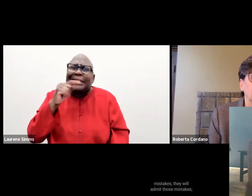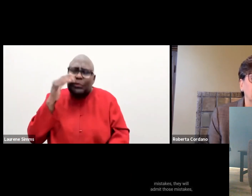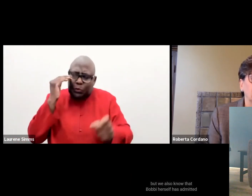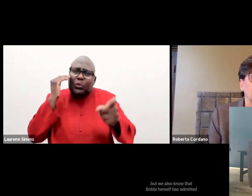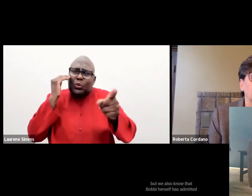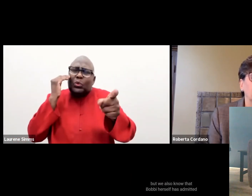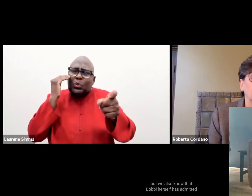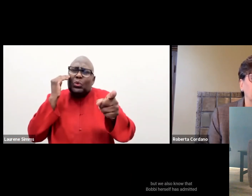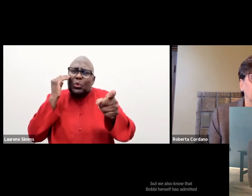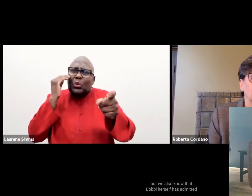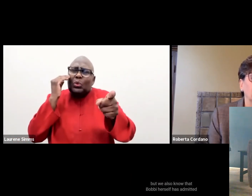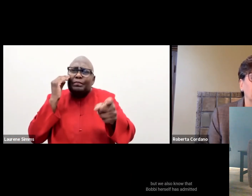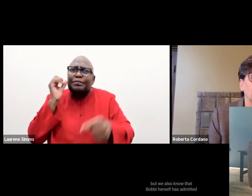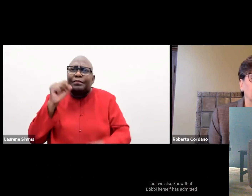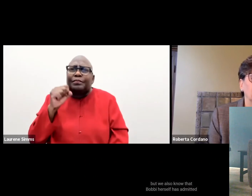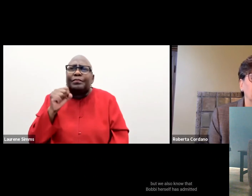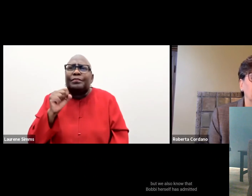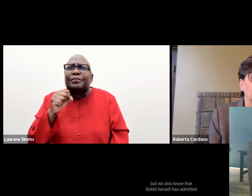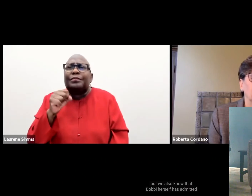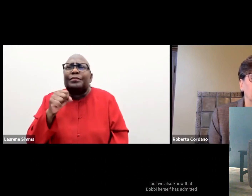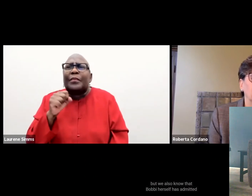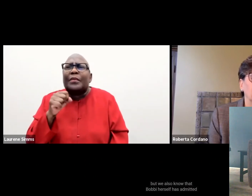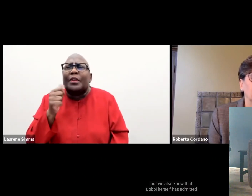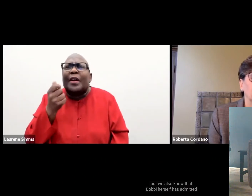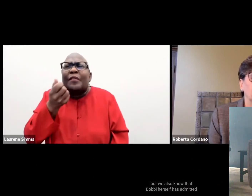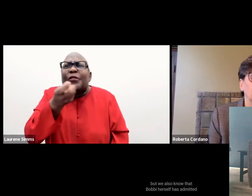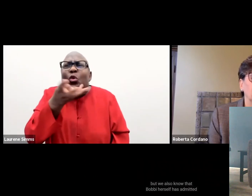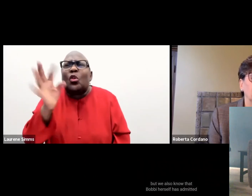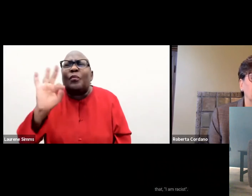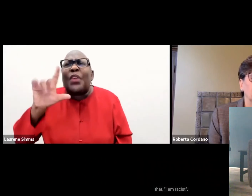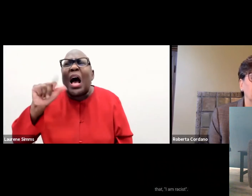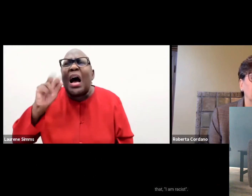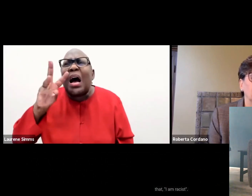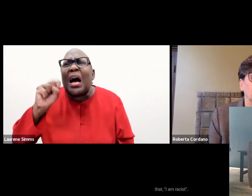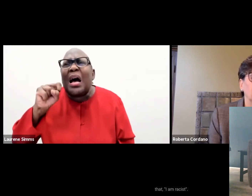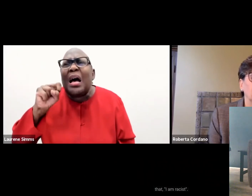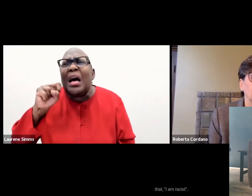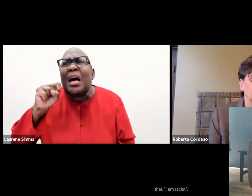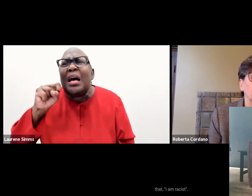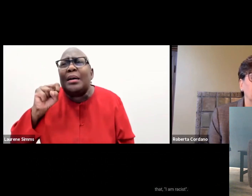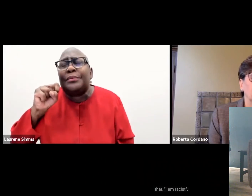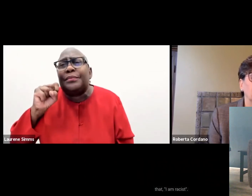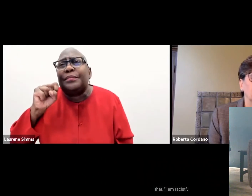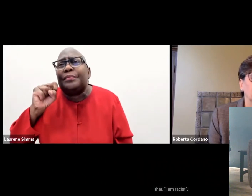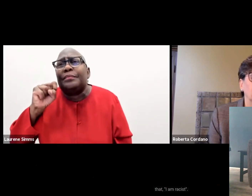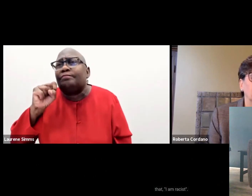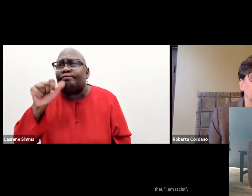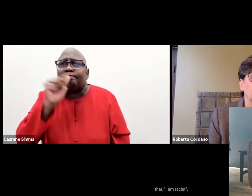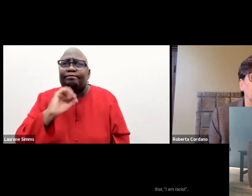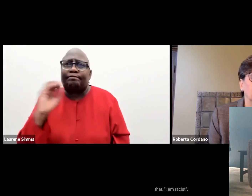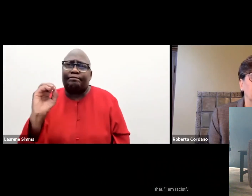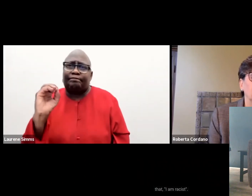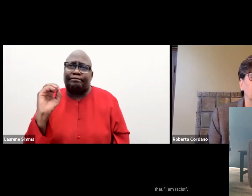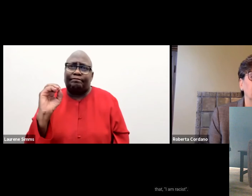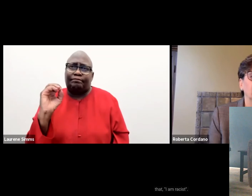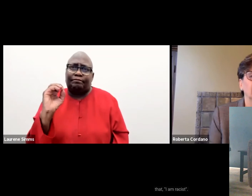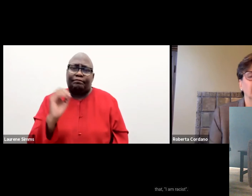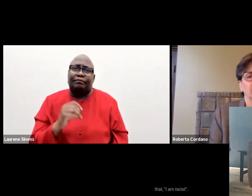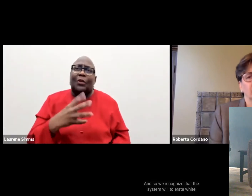We know that mistakes will happen, and we also know that Bobby admitted herself that I am racist.